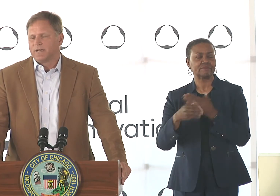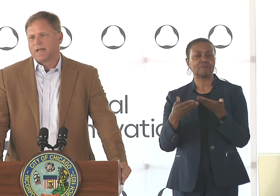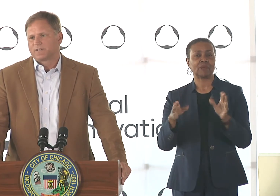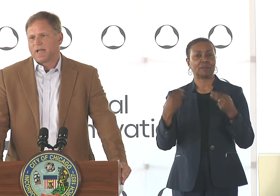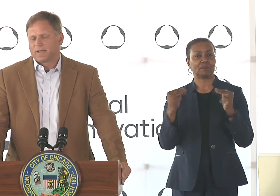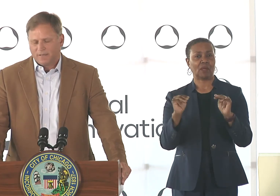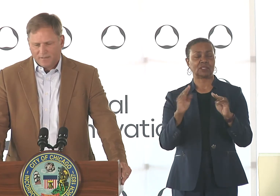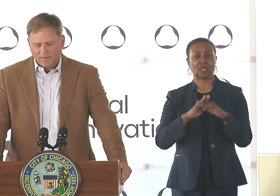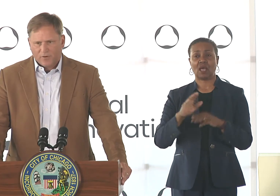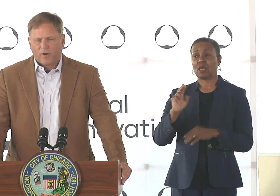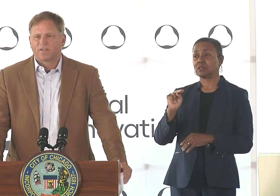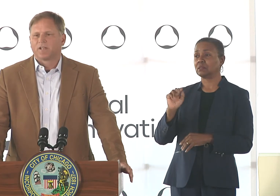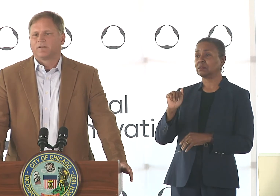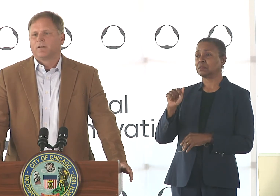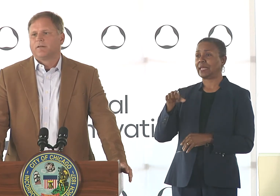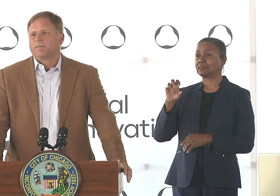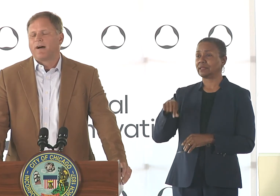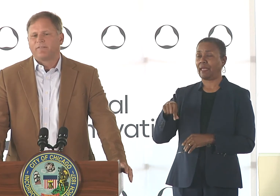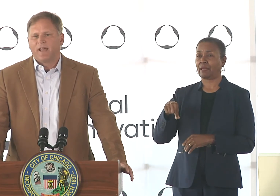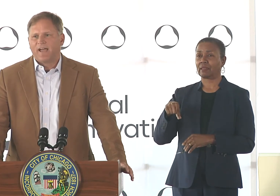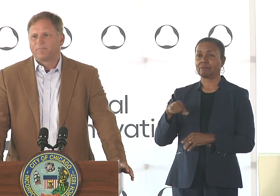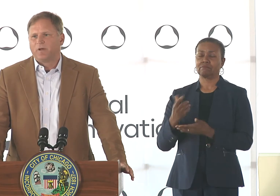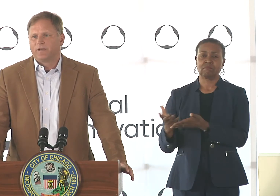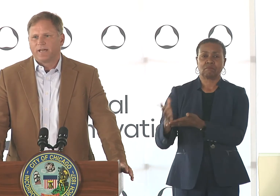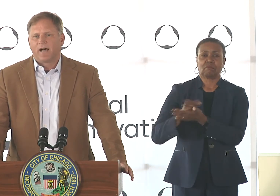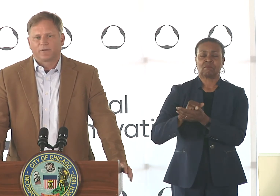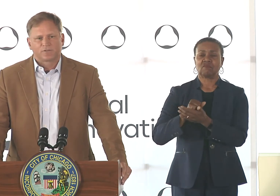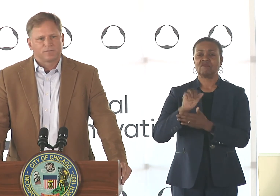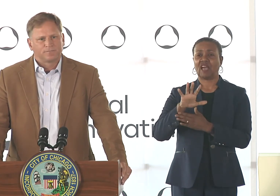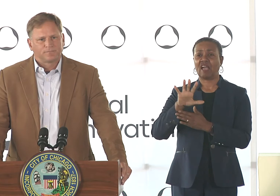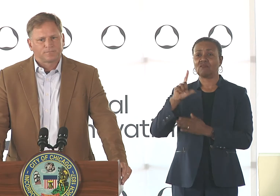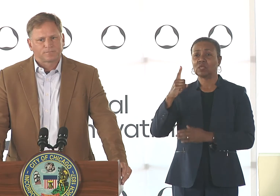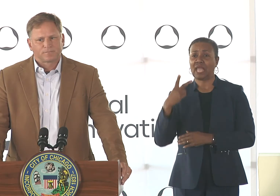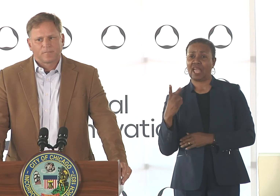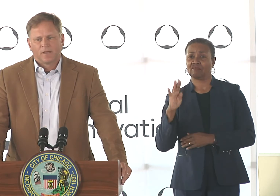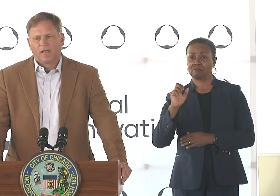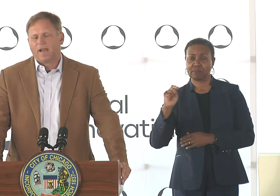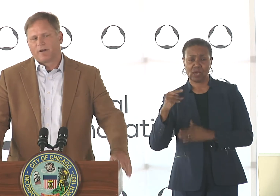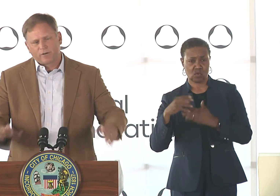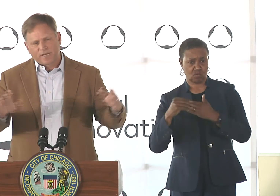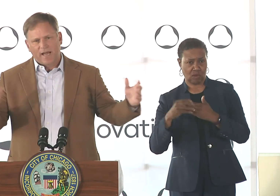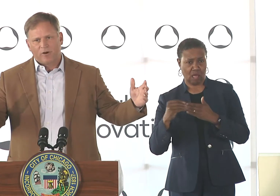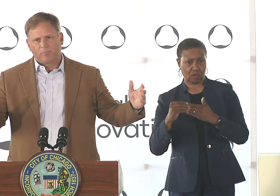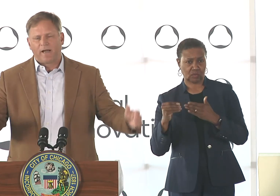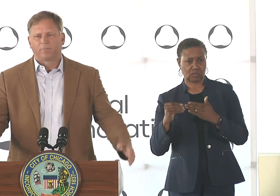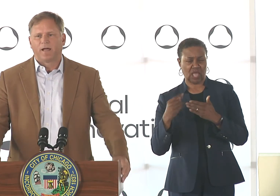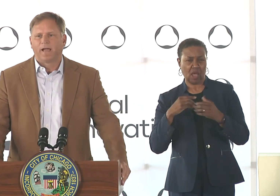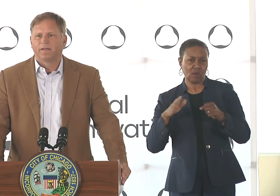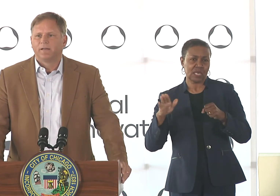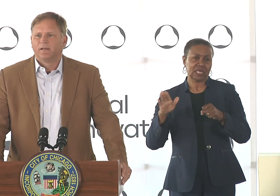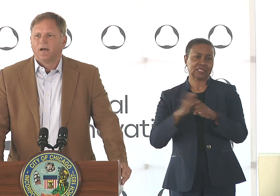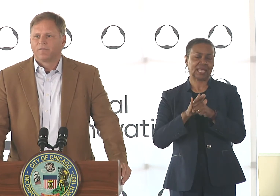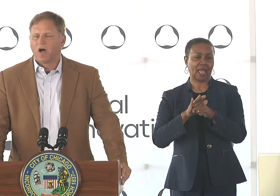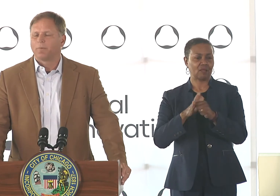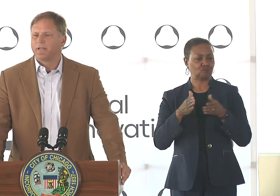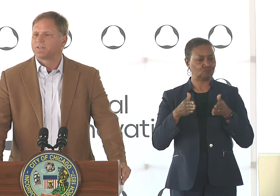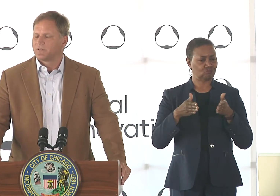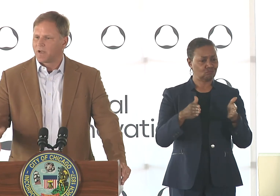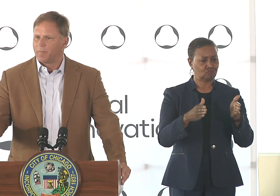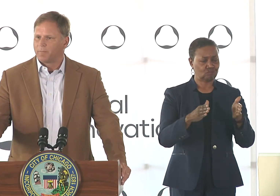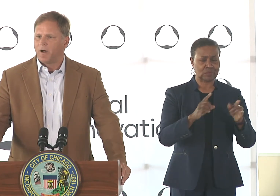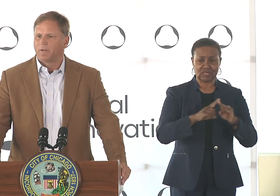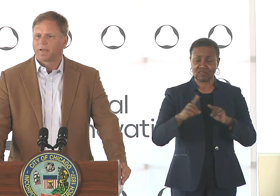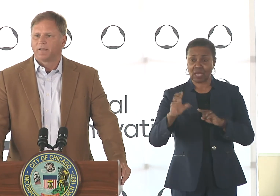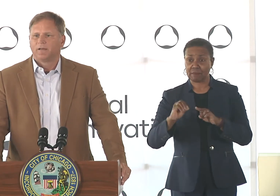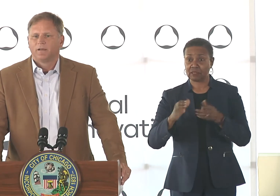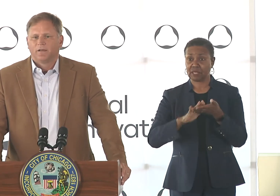markets on Nasdaq, raising $5.5 billion. And of our entire pipeline of companies